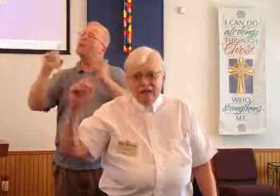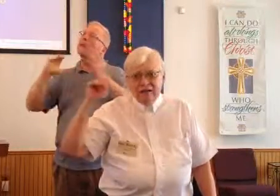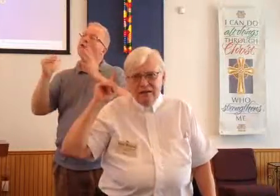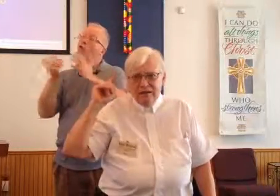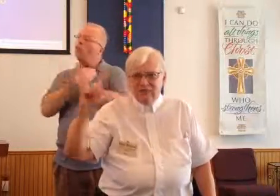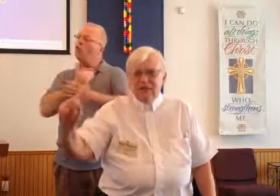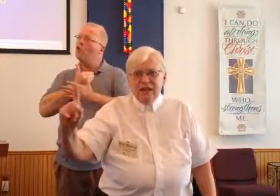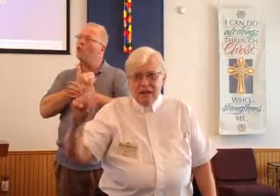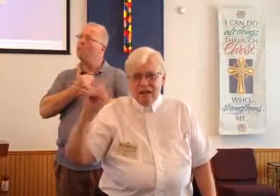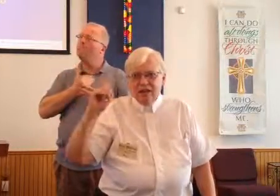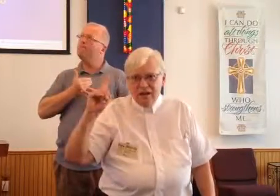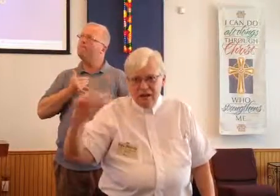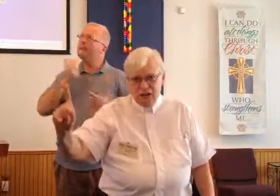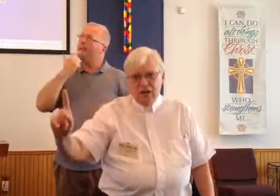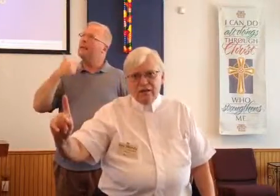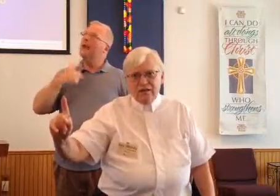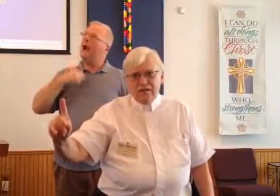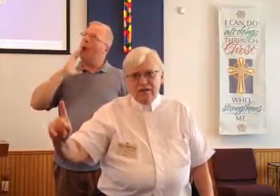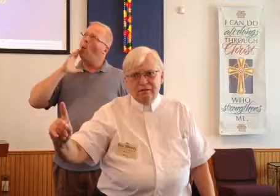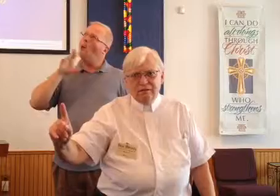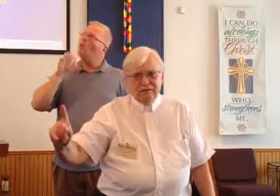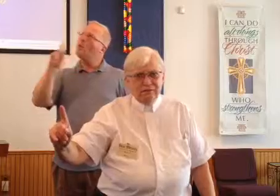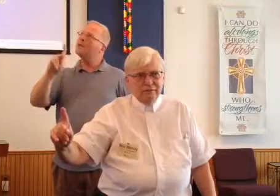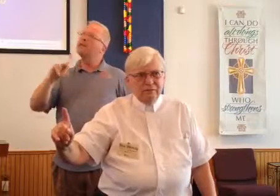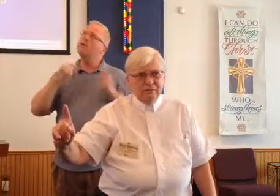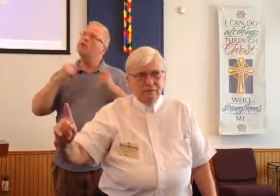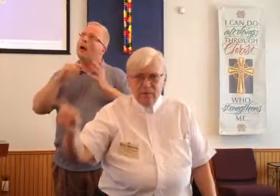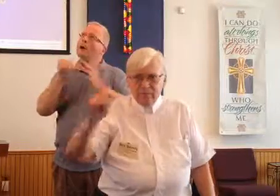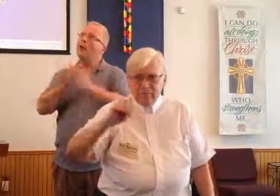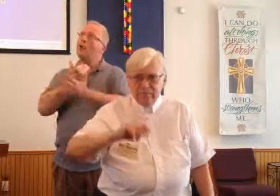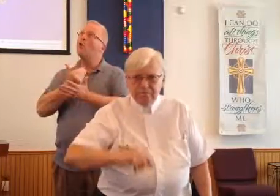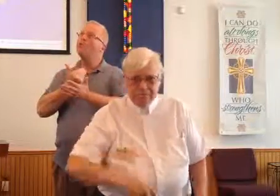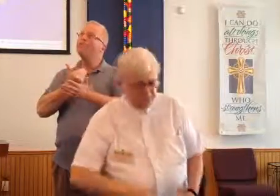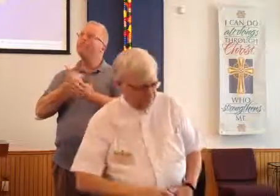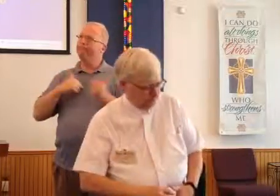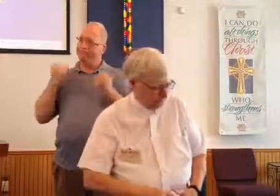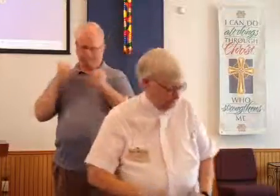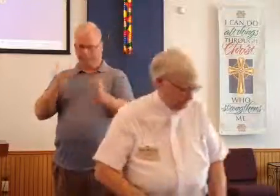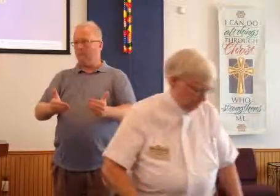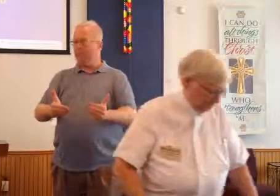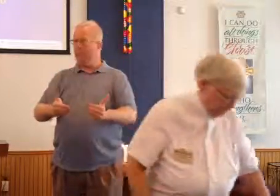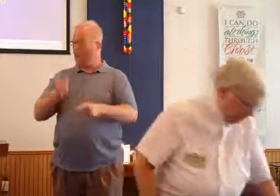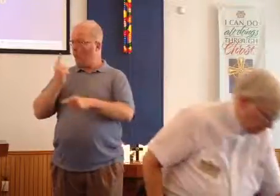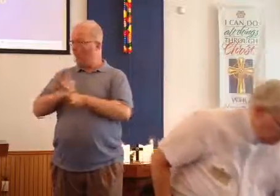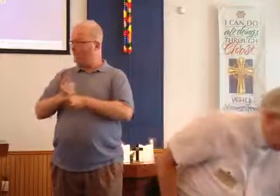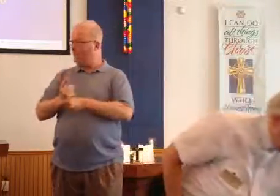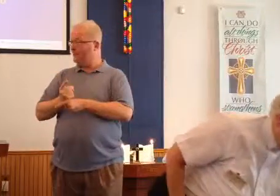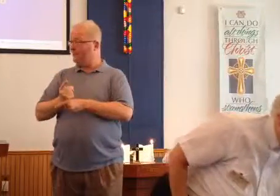I am taking a chance. Amen? Amen.